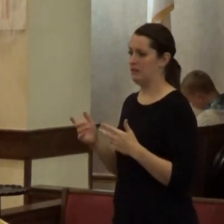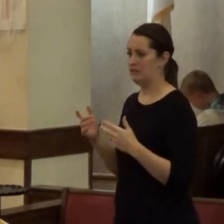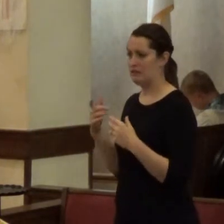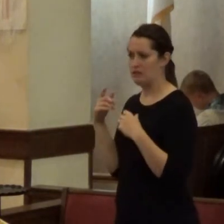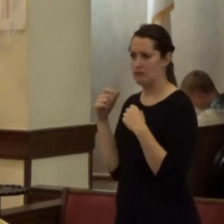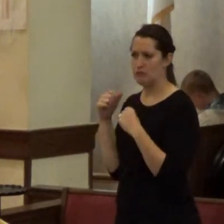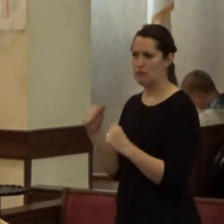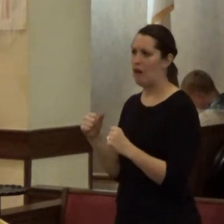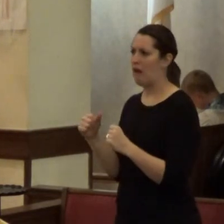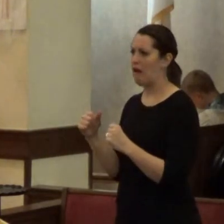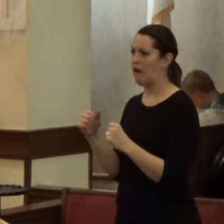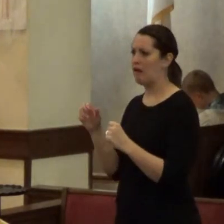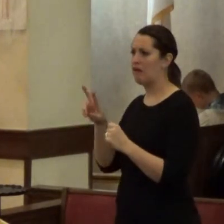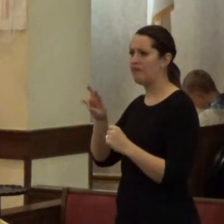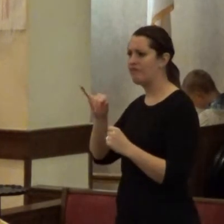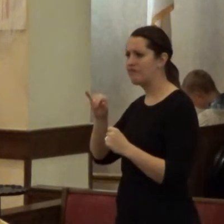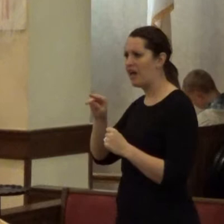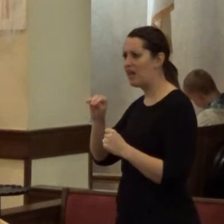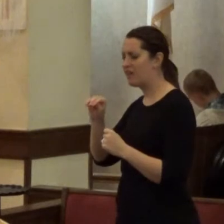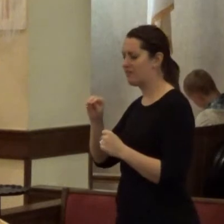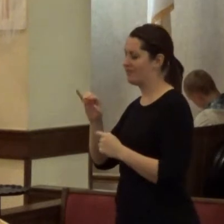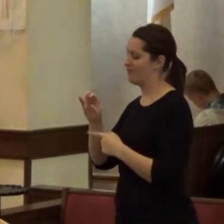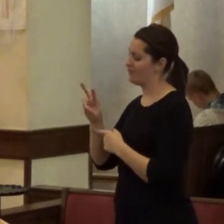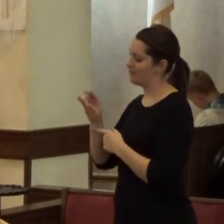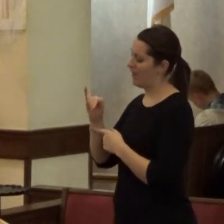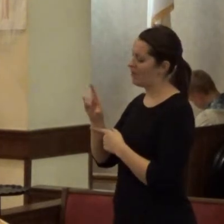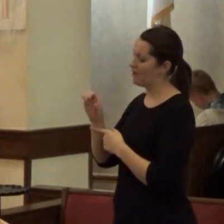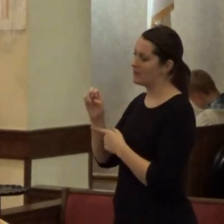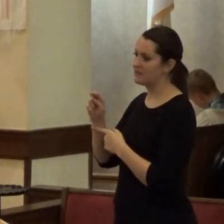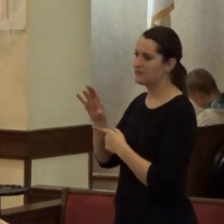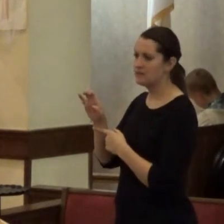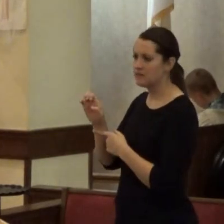These are all words of violence.